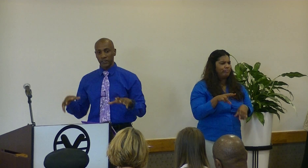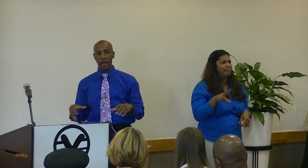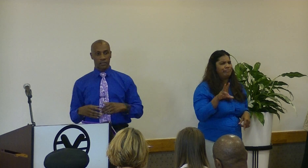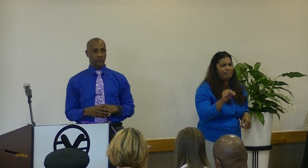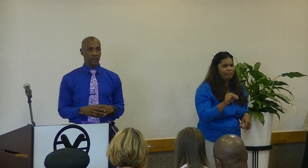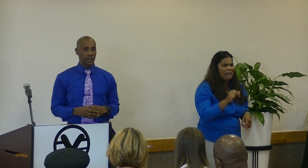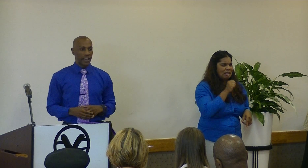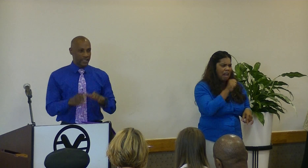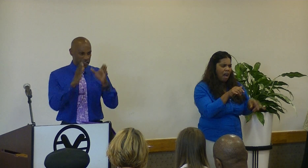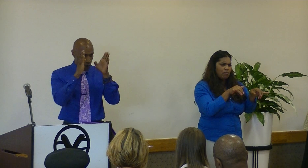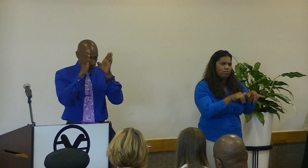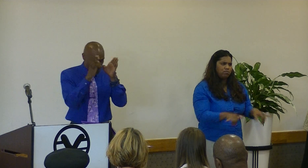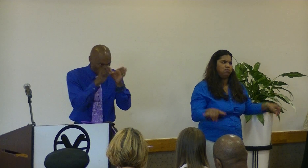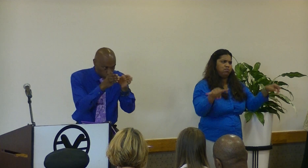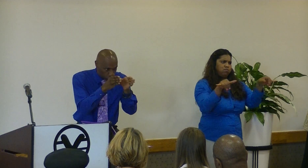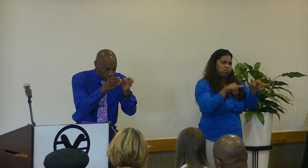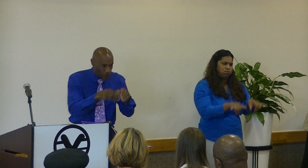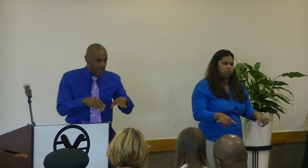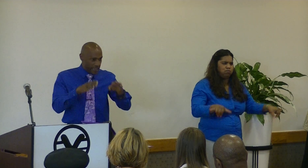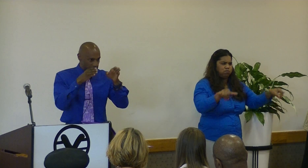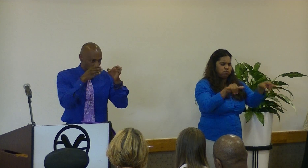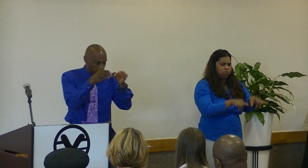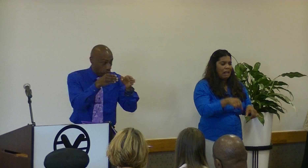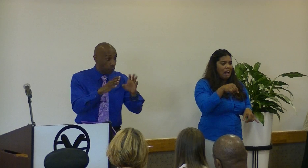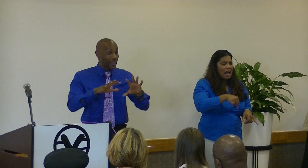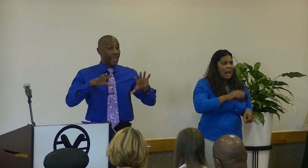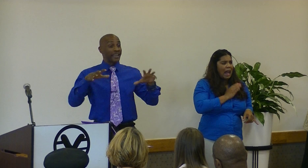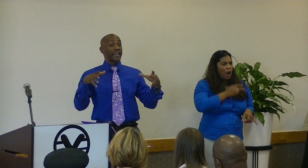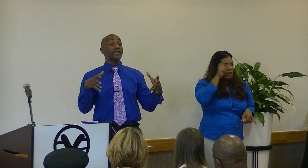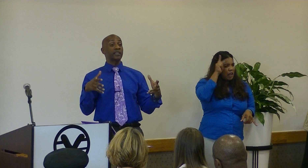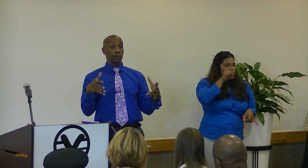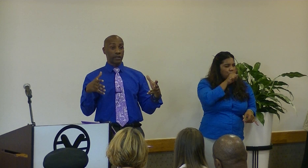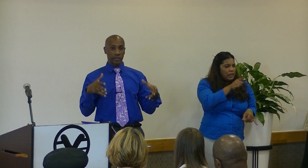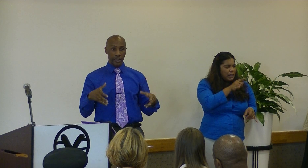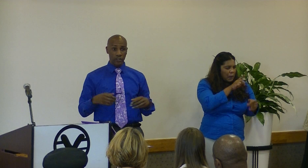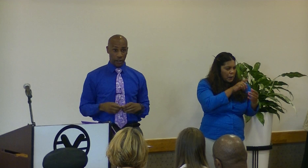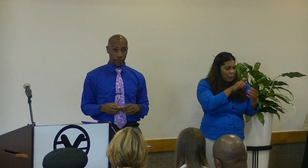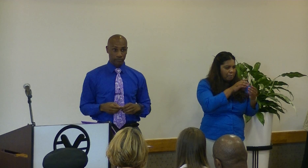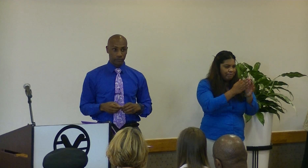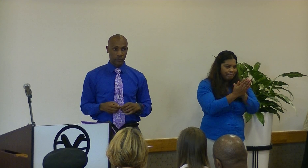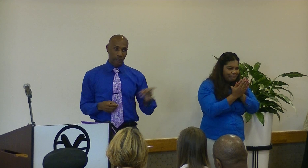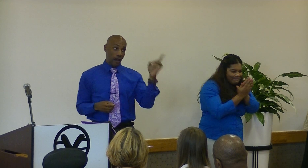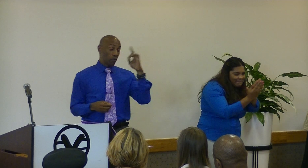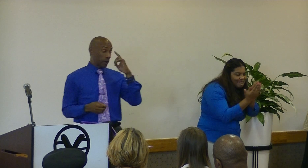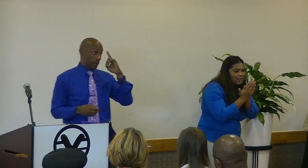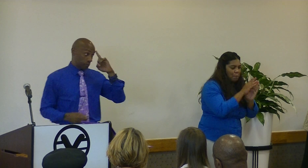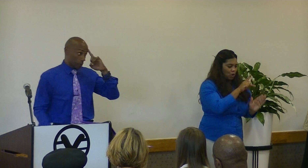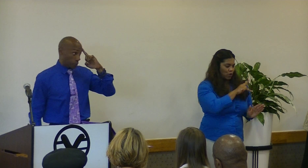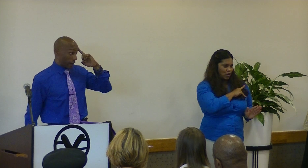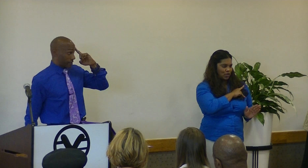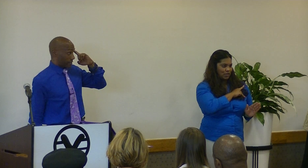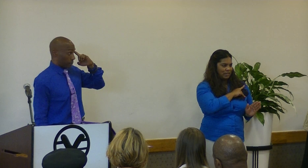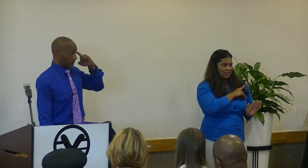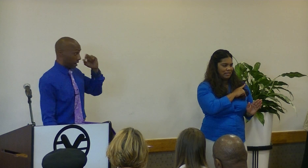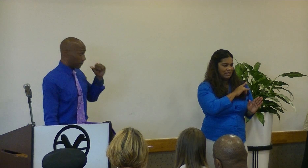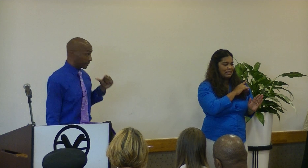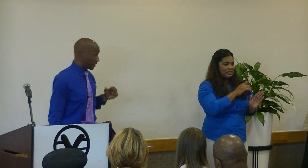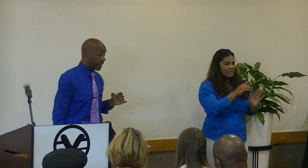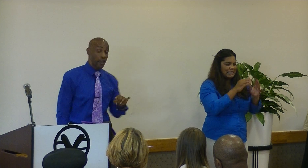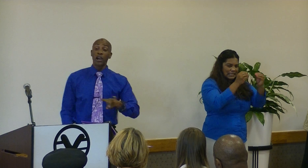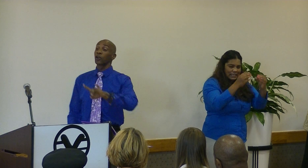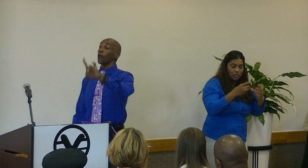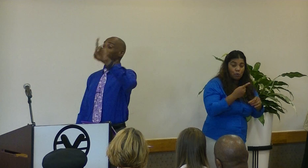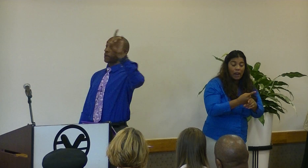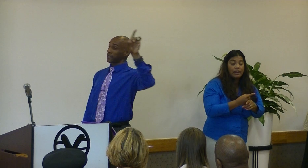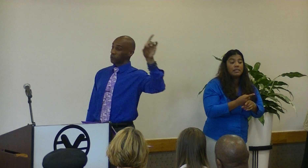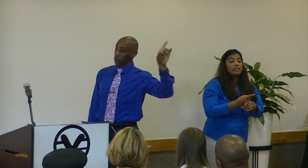cookie-cutter philosophy. It's a very personal, individual, and intimate teaching. Now, one of the spiritual practices I want to talk about